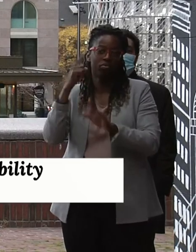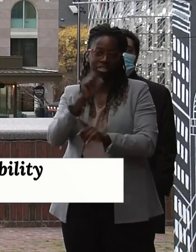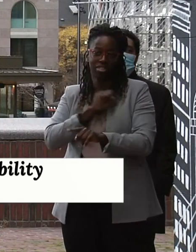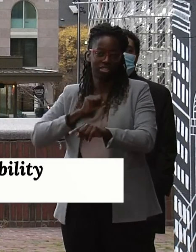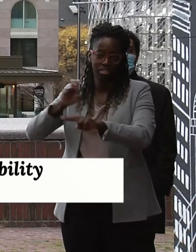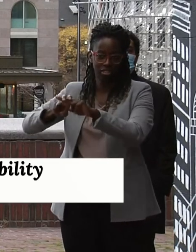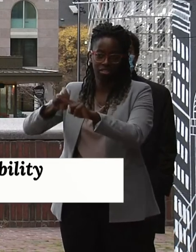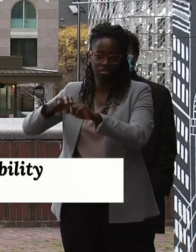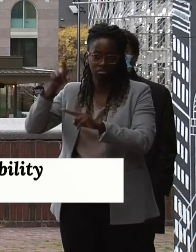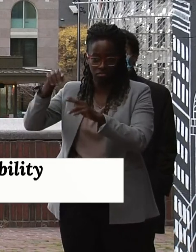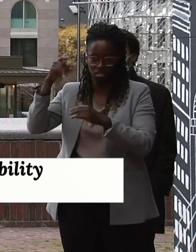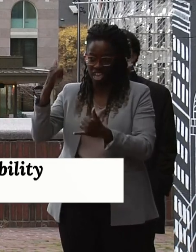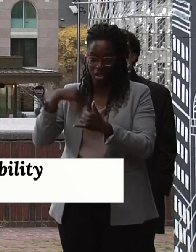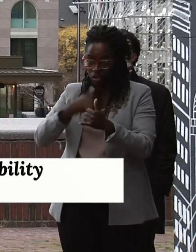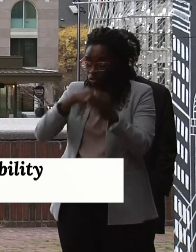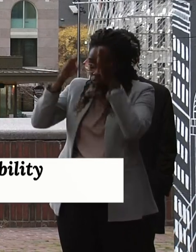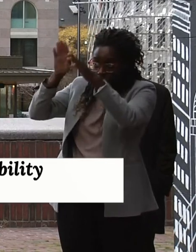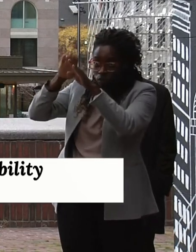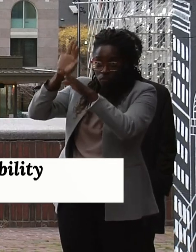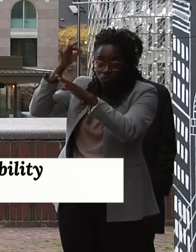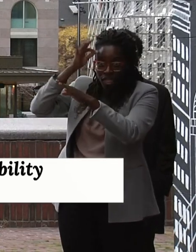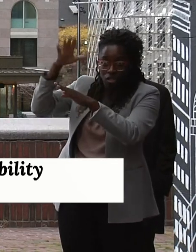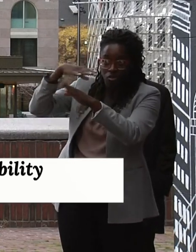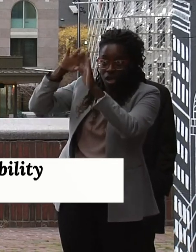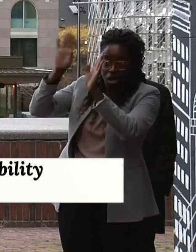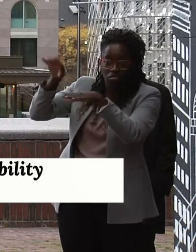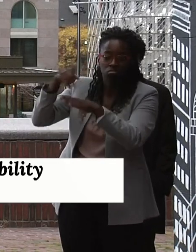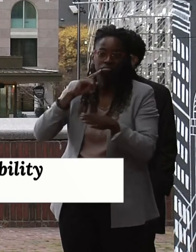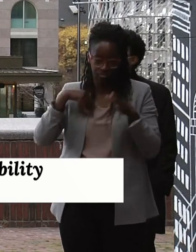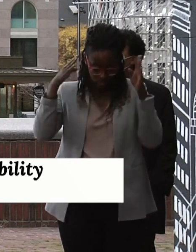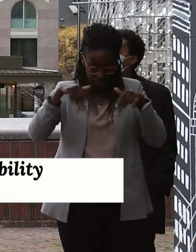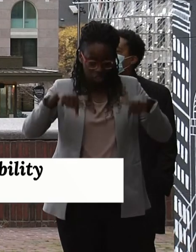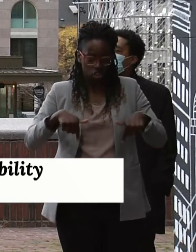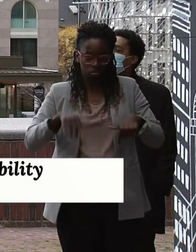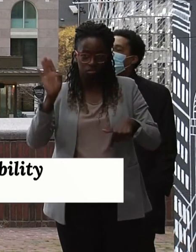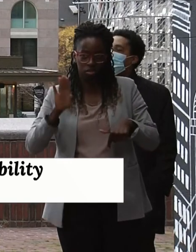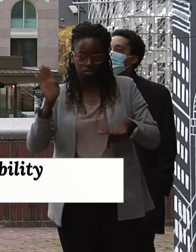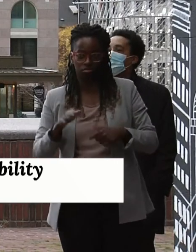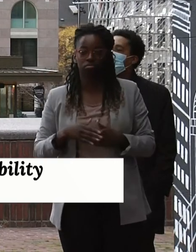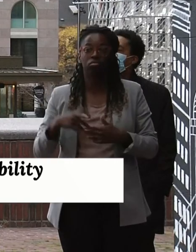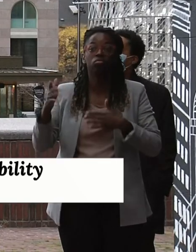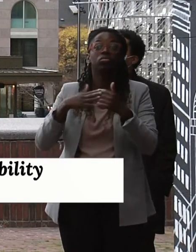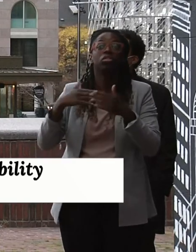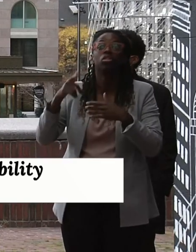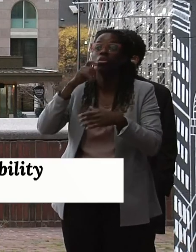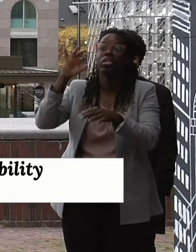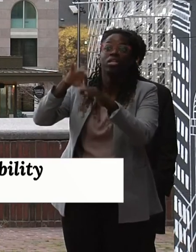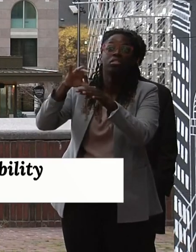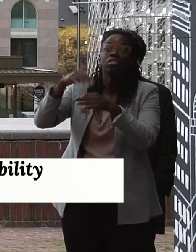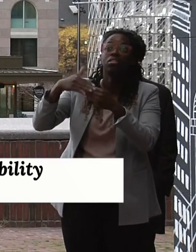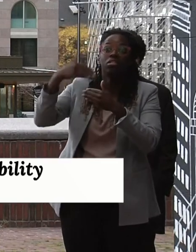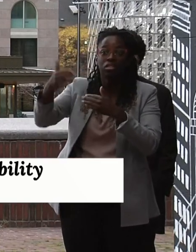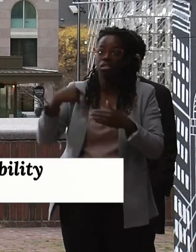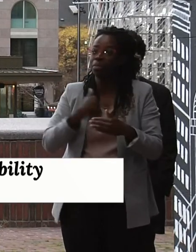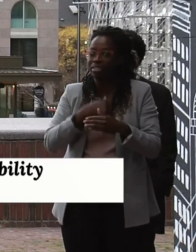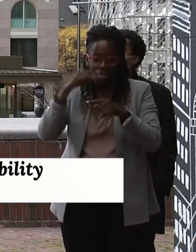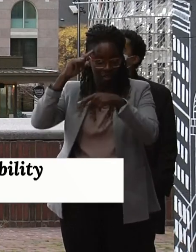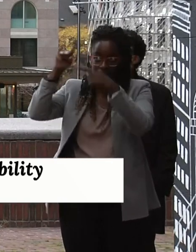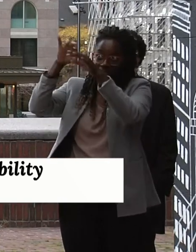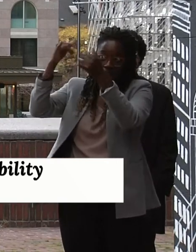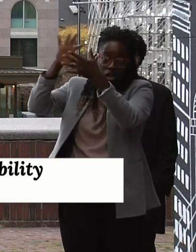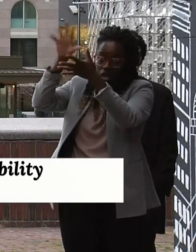bit before I start thinking about the next election. So whatever that next election is, we'll be able to work on. On COVID, the state